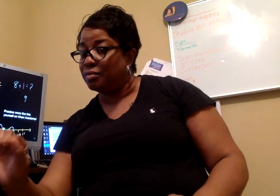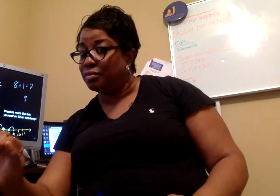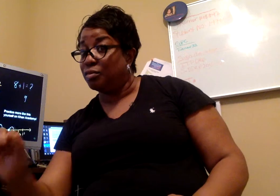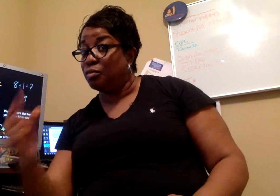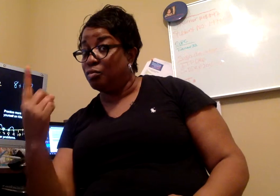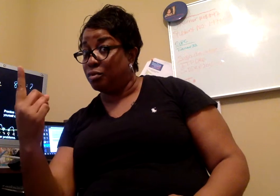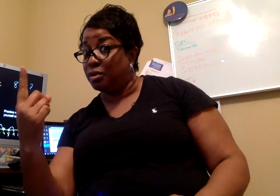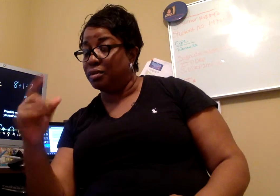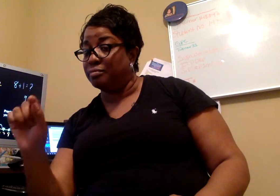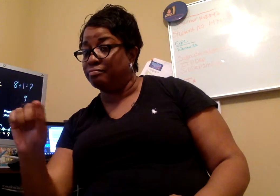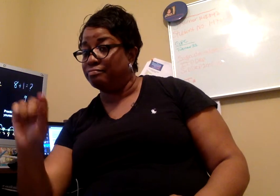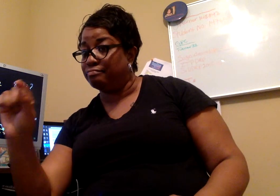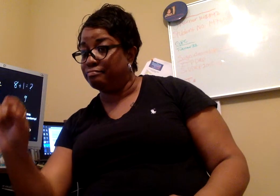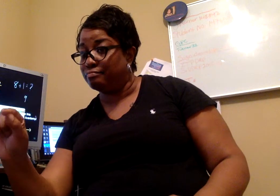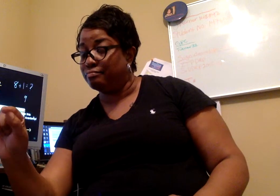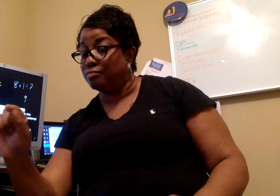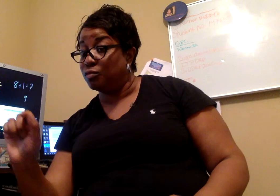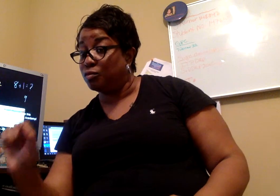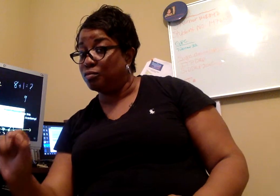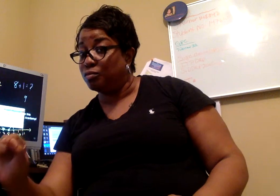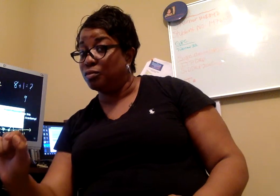Let's do some harder problems.